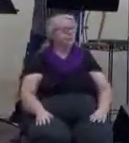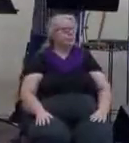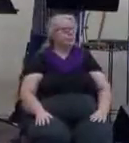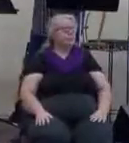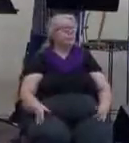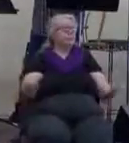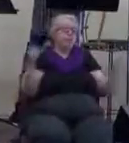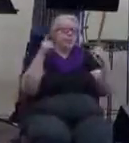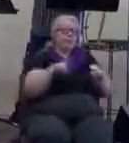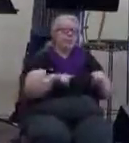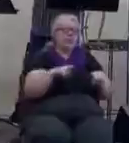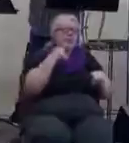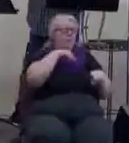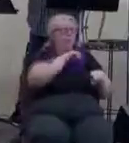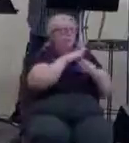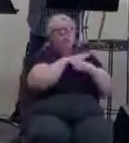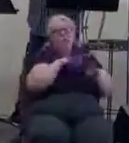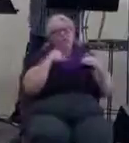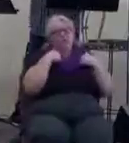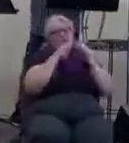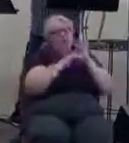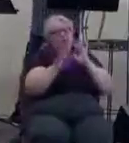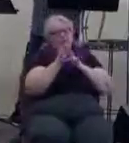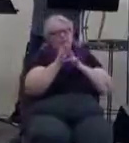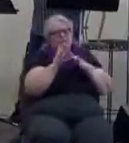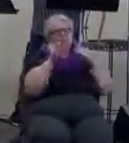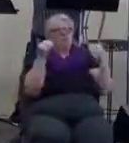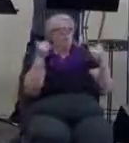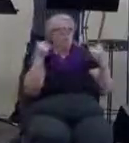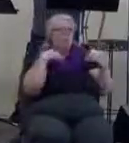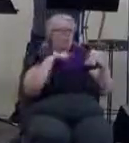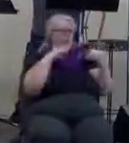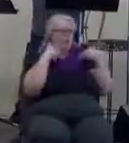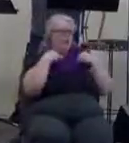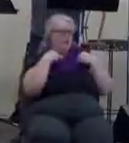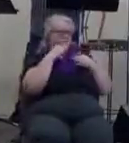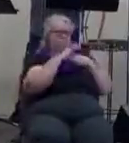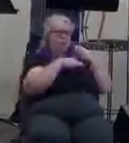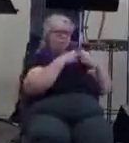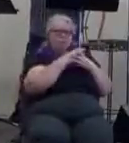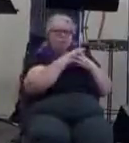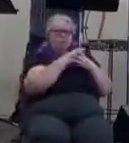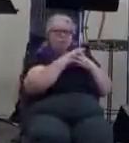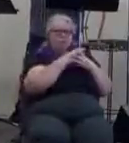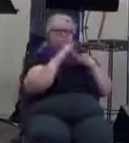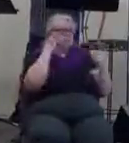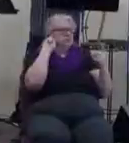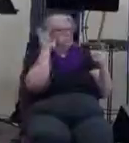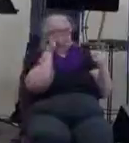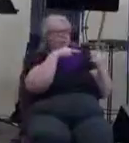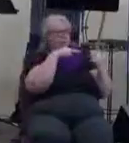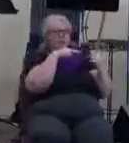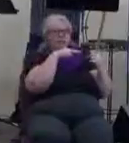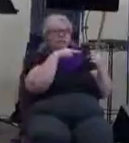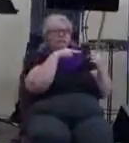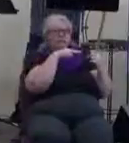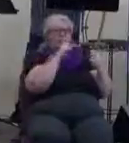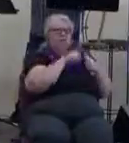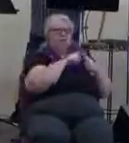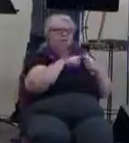And when we don't have Jesus, then we've got a worldly mindset of it. And that's what takes over, is fear and